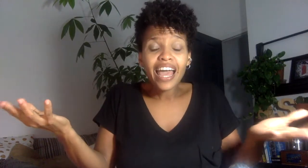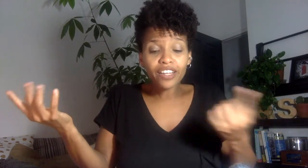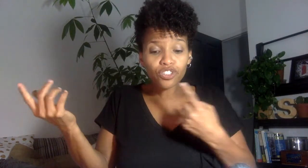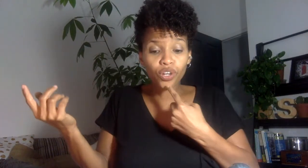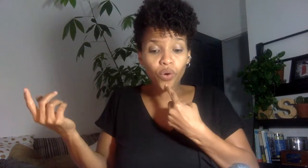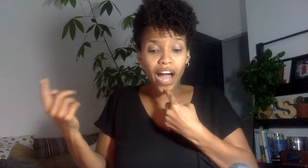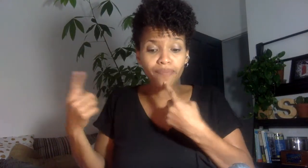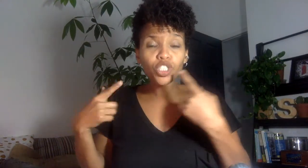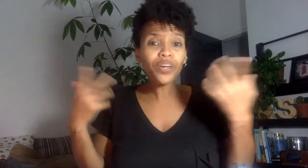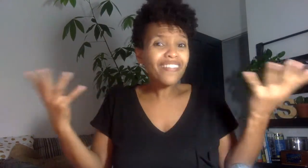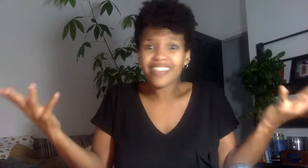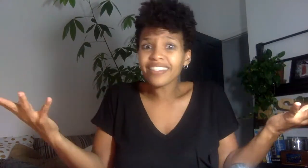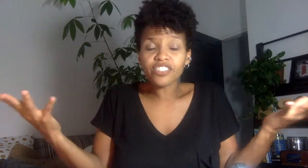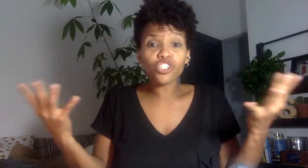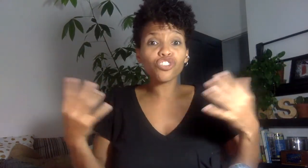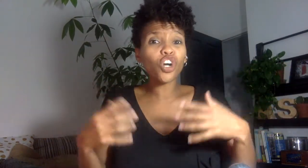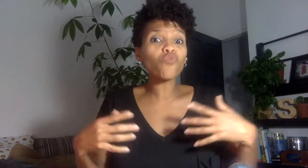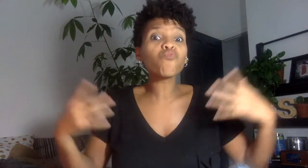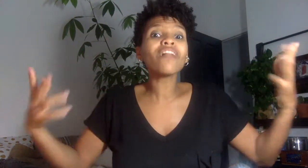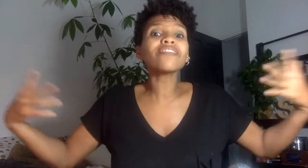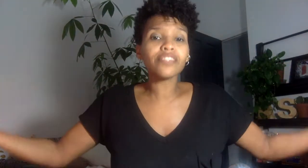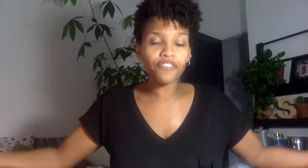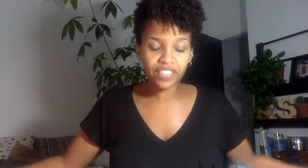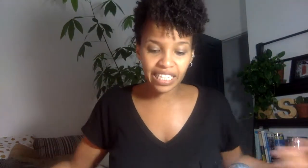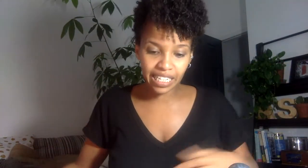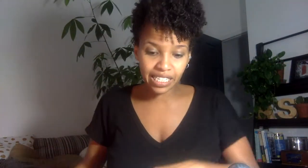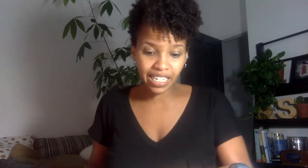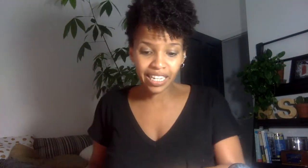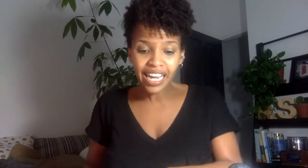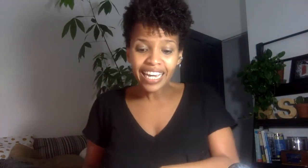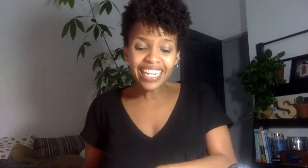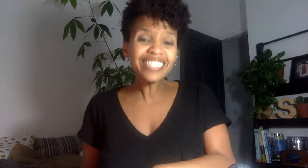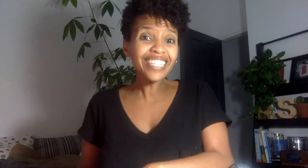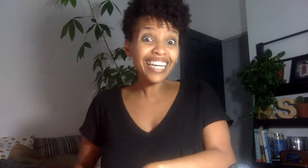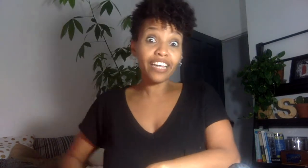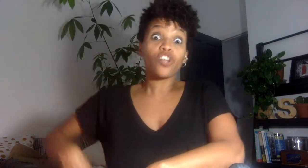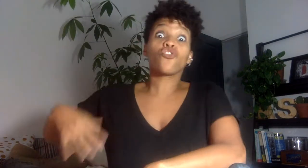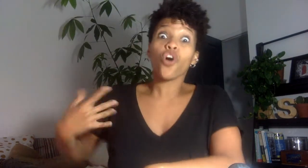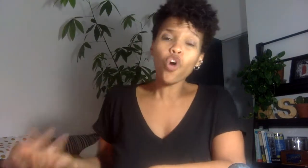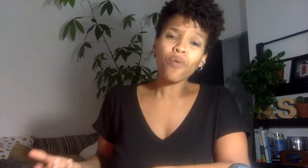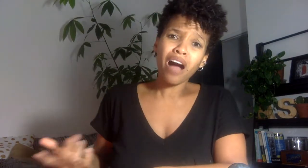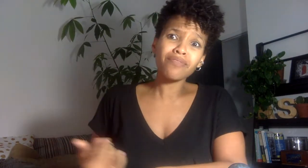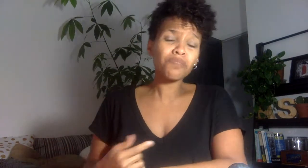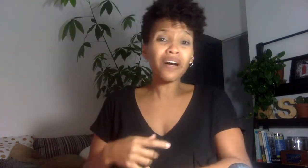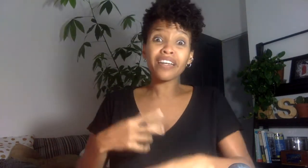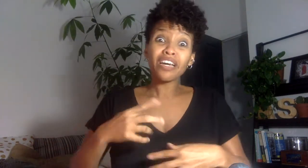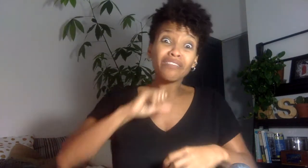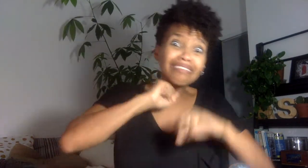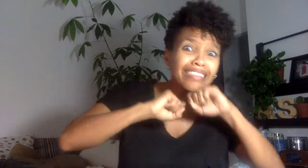and so I'm doing this to show relatively easy. He didn't say he had no problems, but